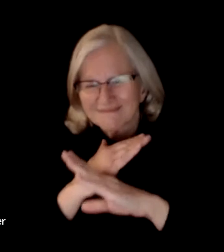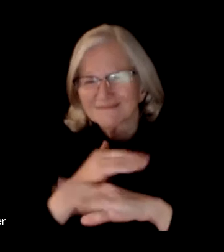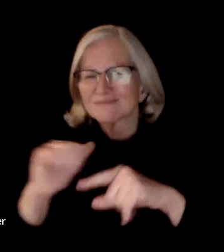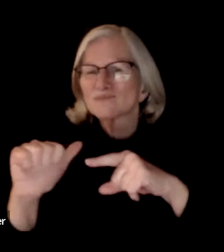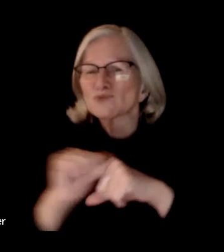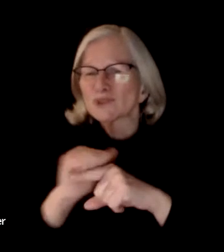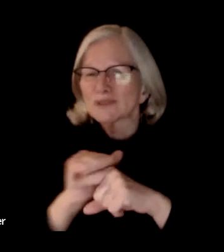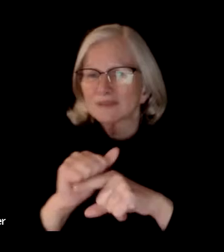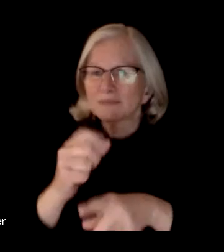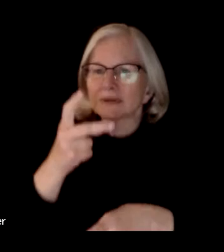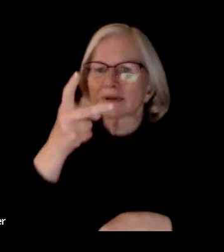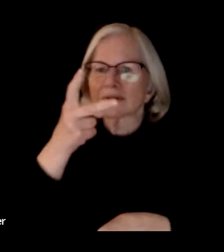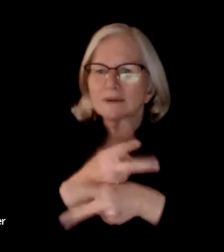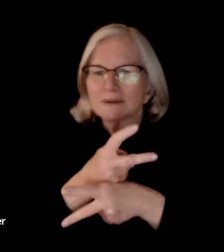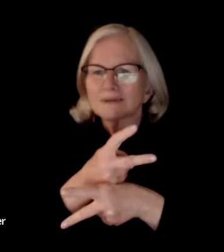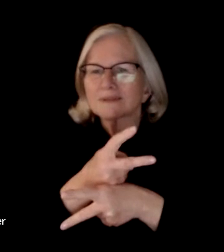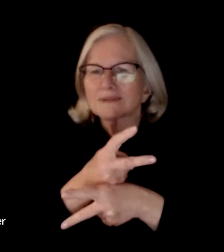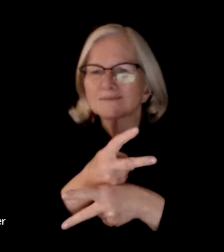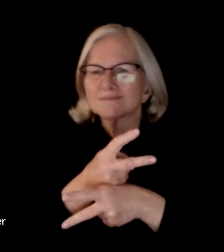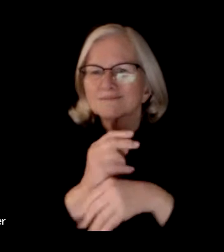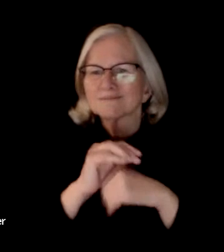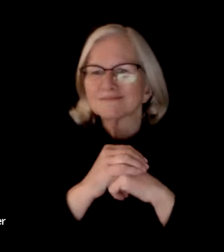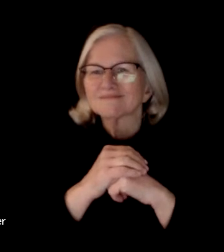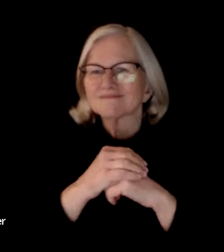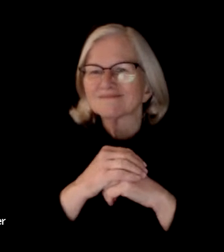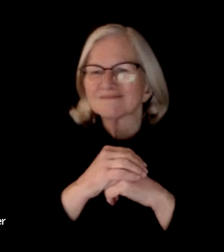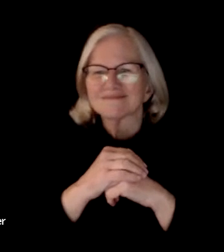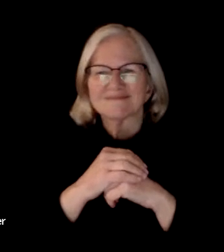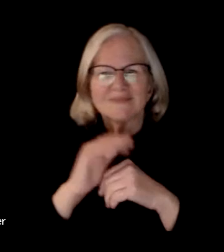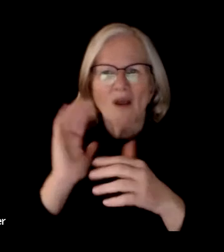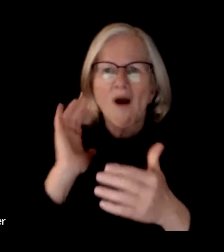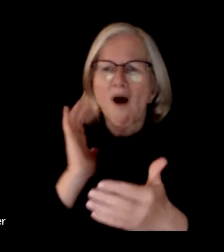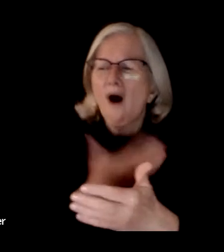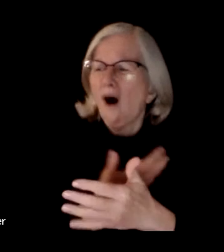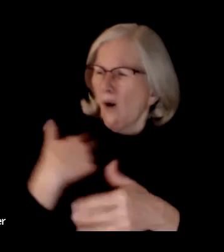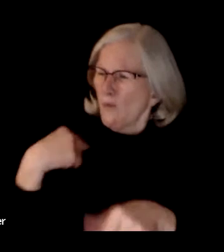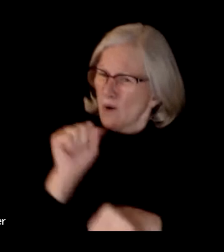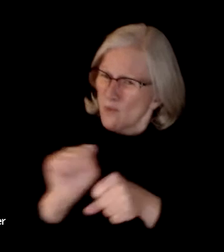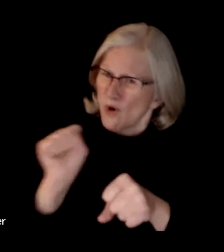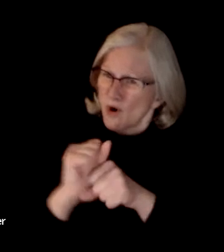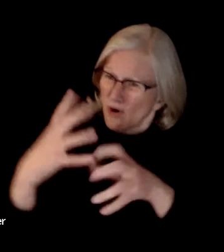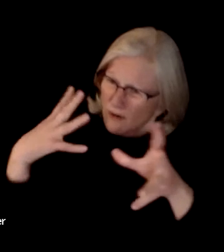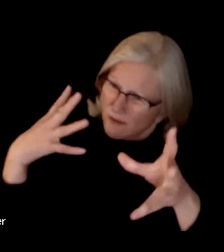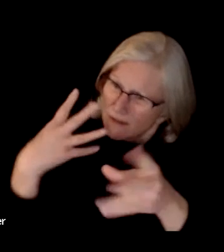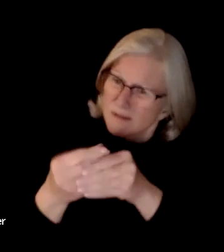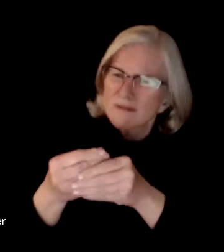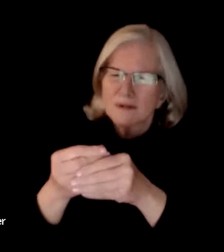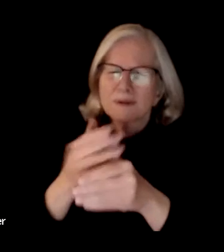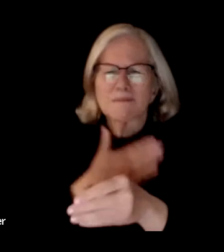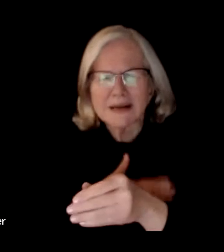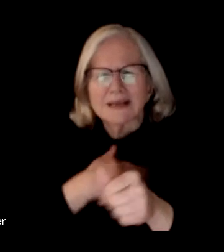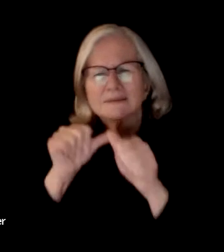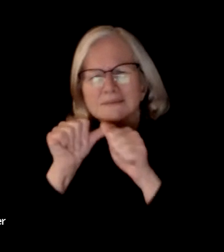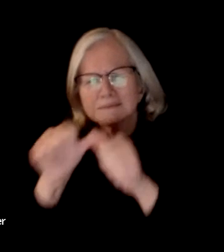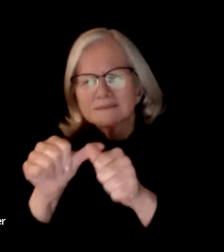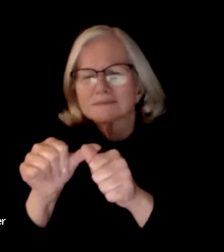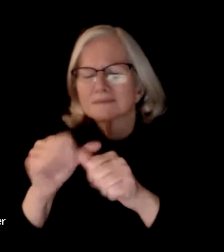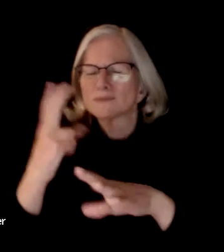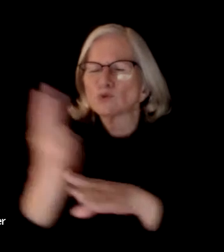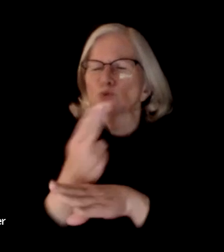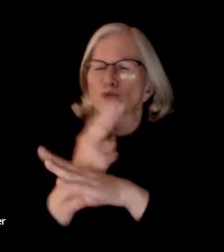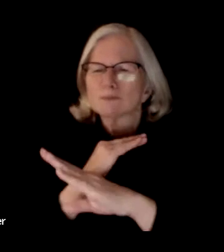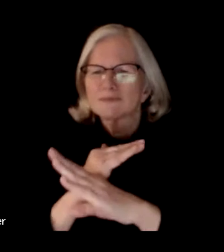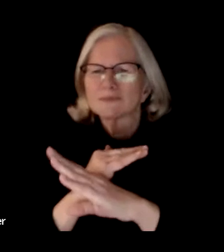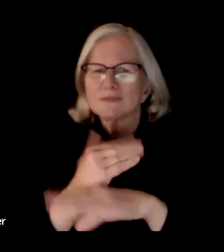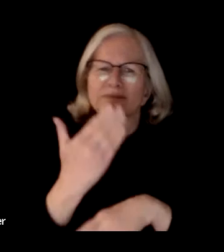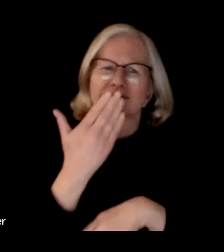this from undoing all the progress that we've been making in more recent weeks. So thank you. Yes, thank you,